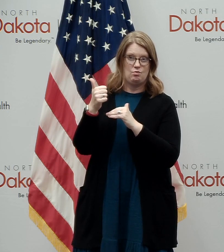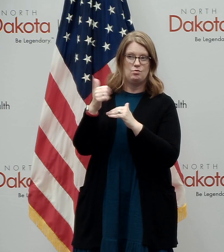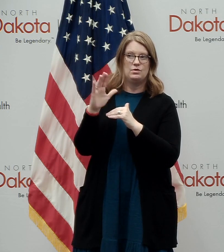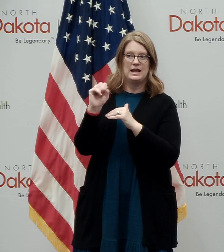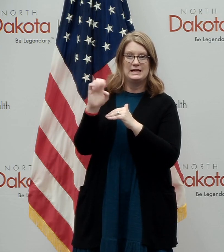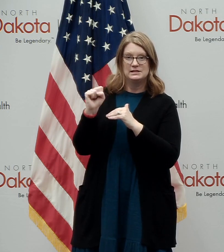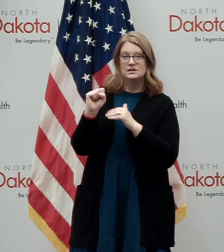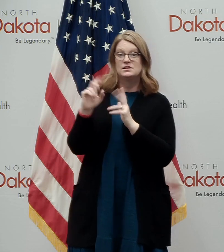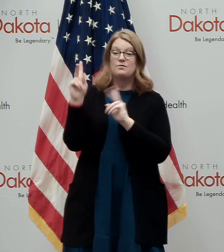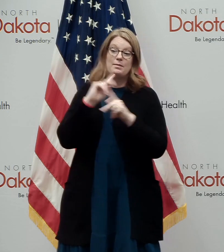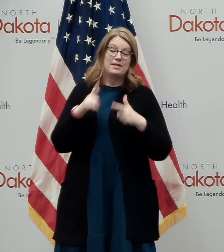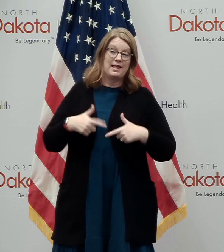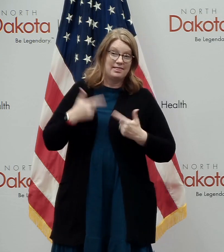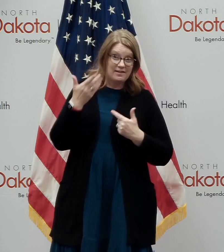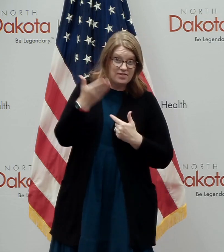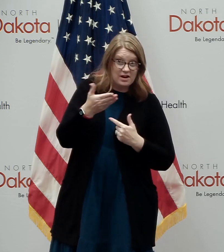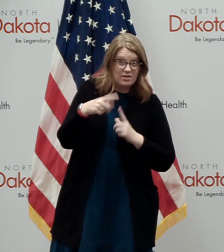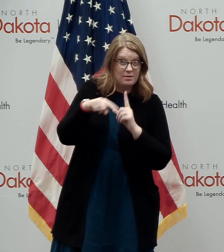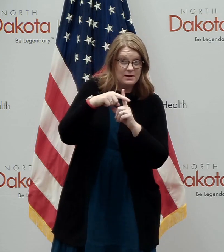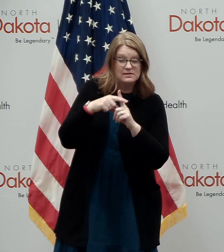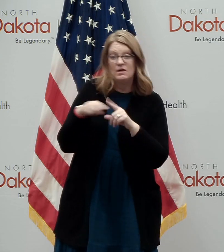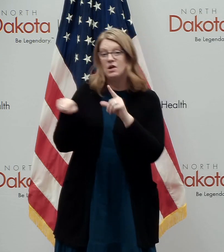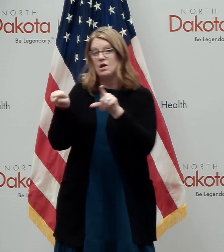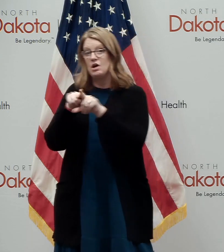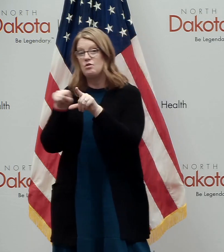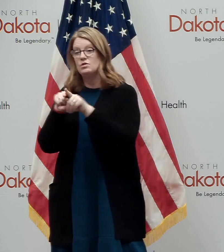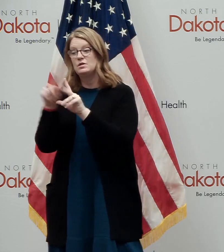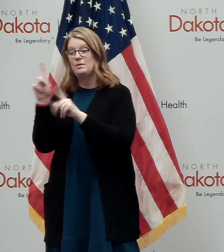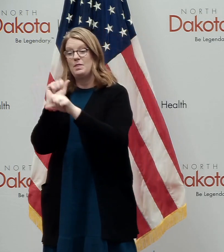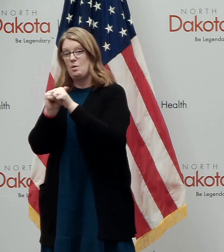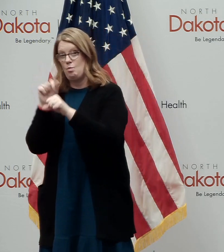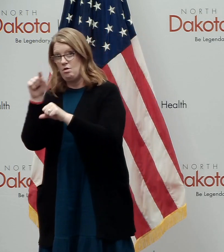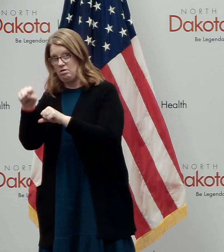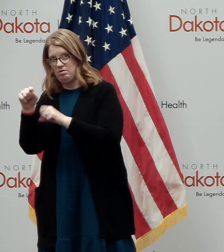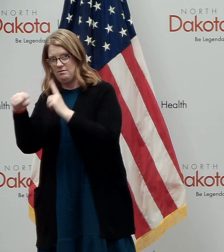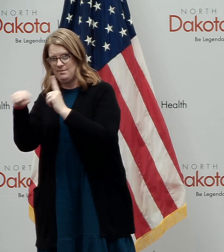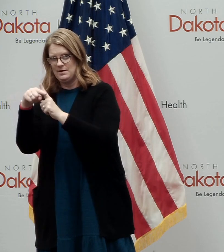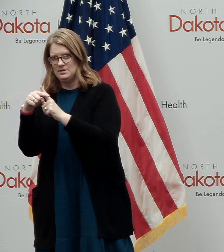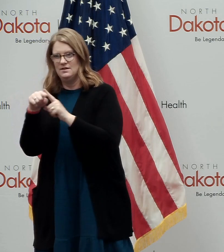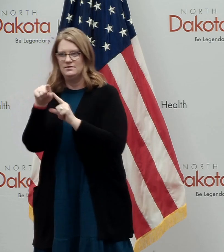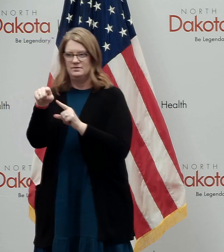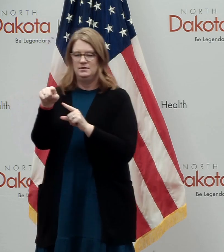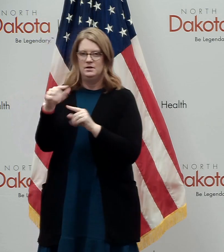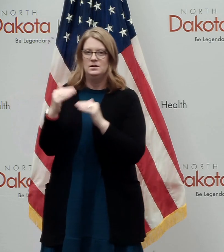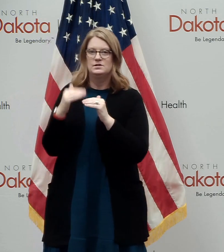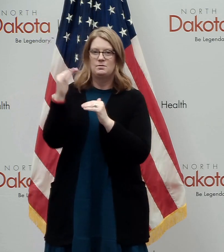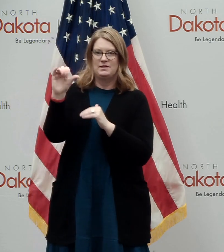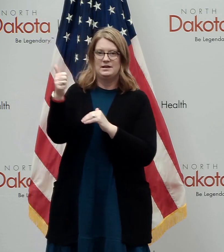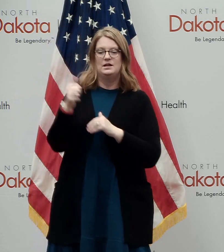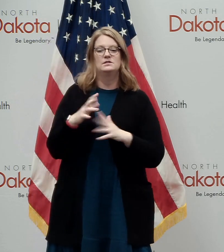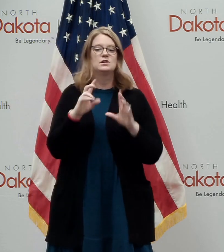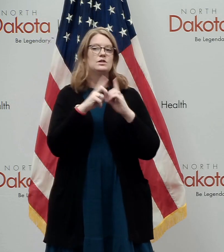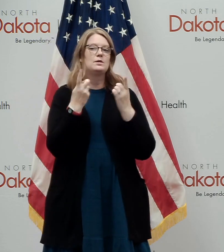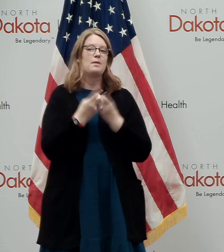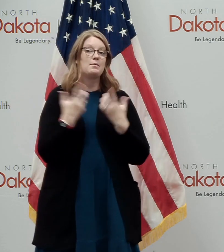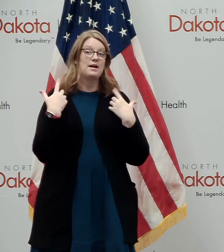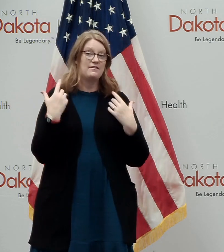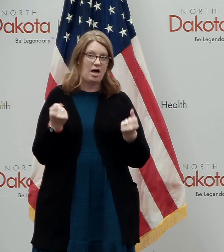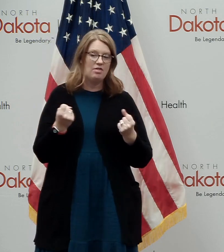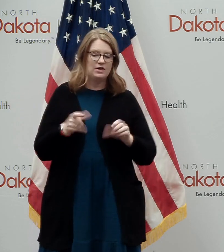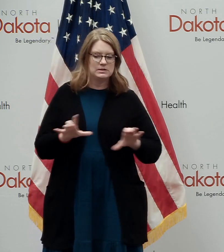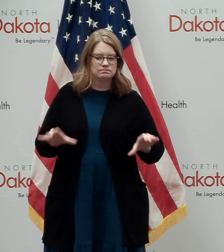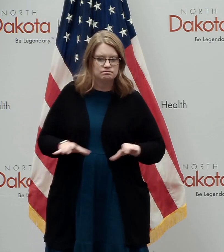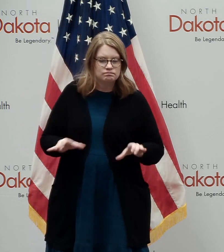of residents, positive residents and positive staff. As a result, the Department of Health is taking action